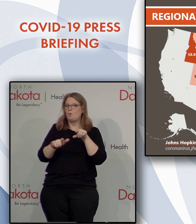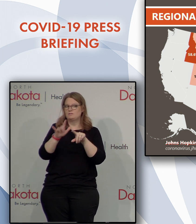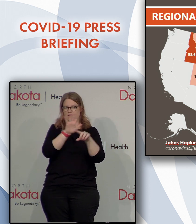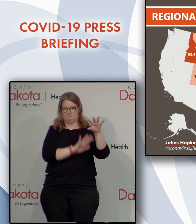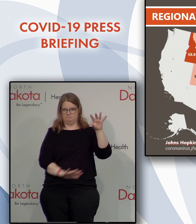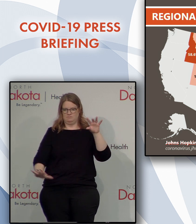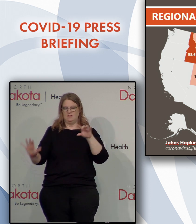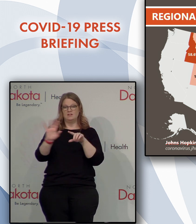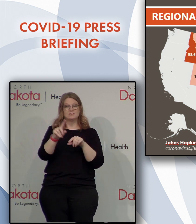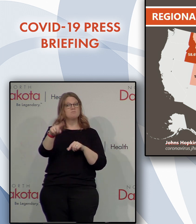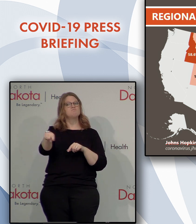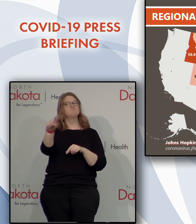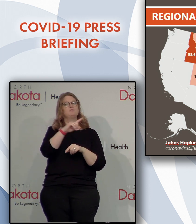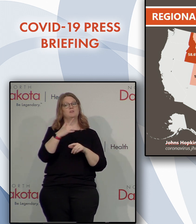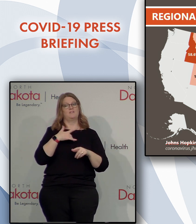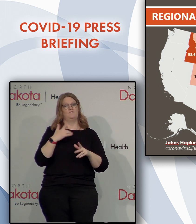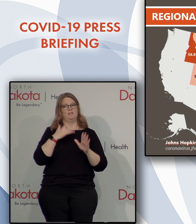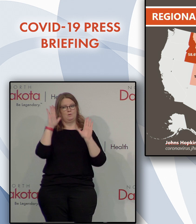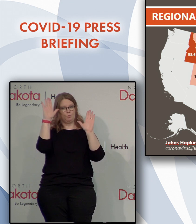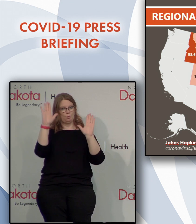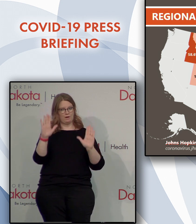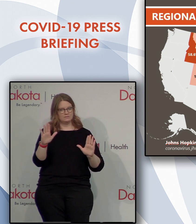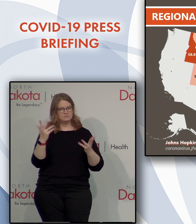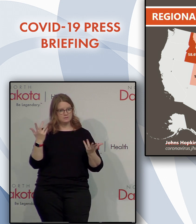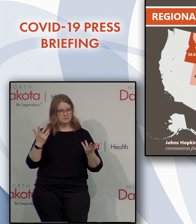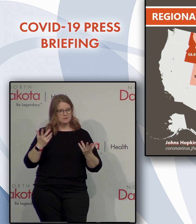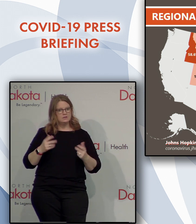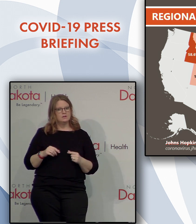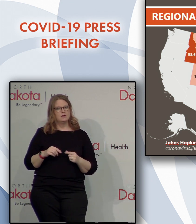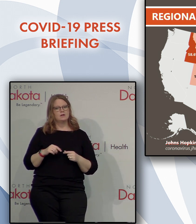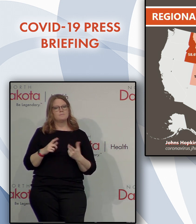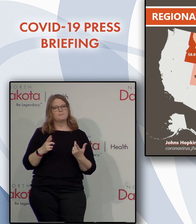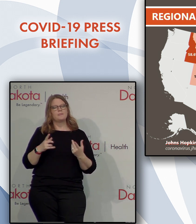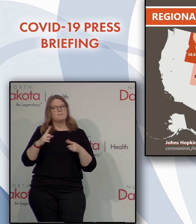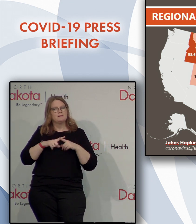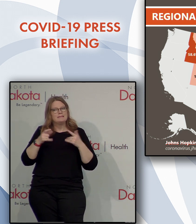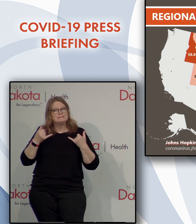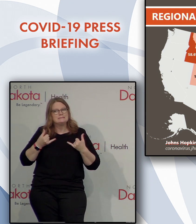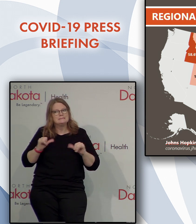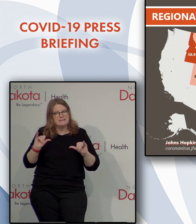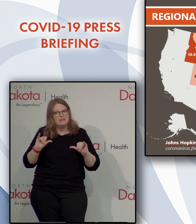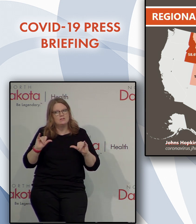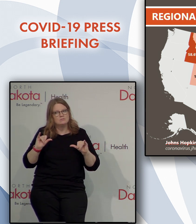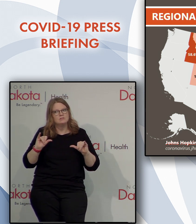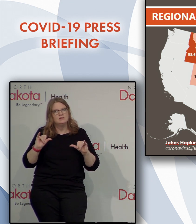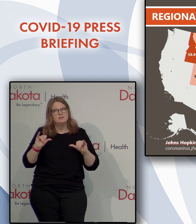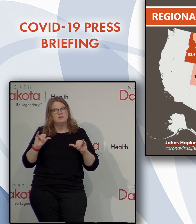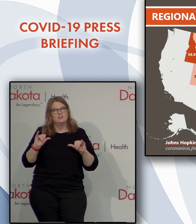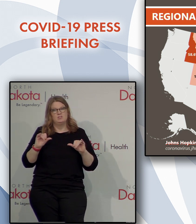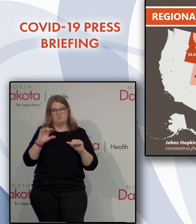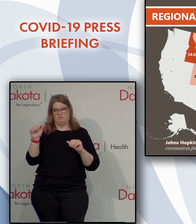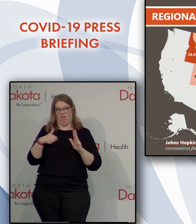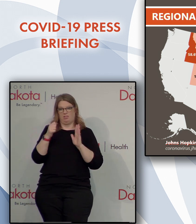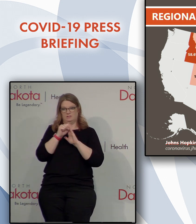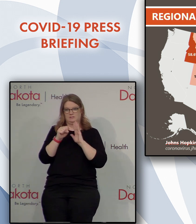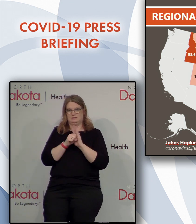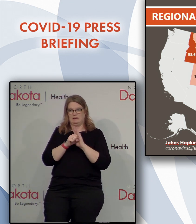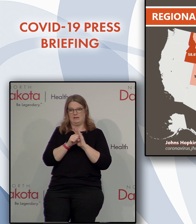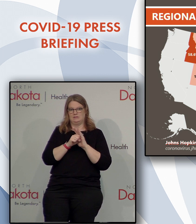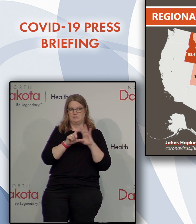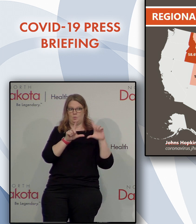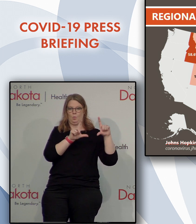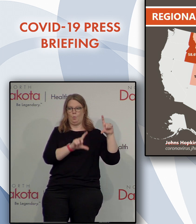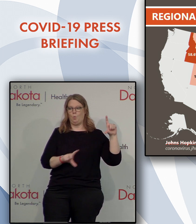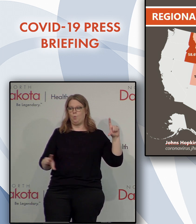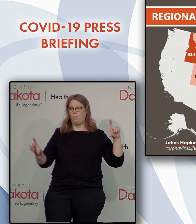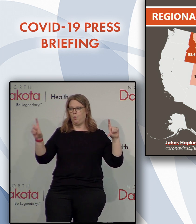Dakotans can all feel great about in terms of what they're doing. But there is still high prevalence around us. When you look at states in the